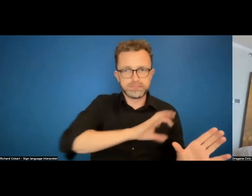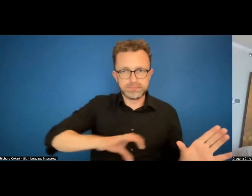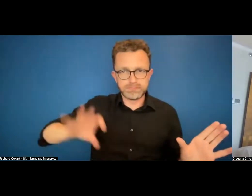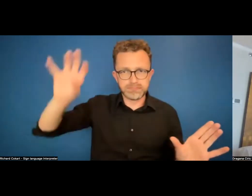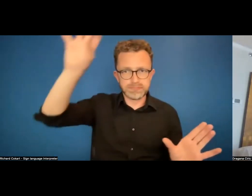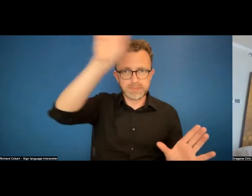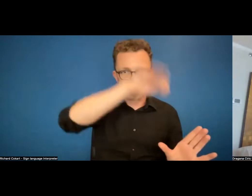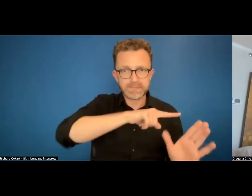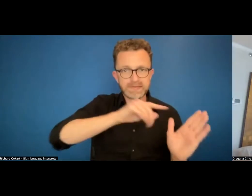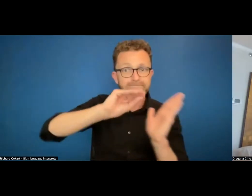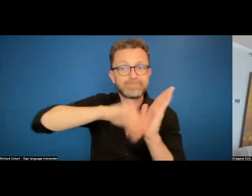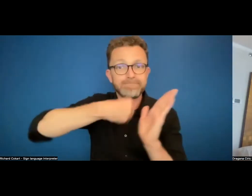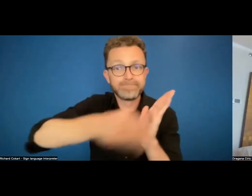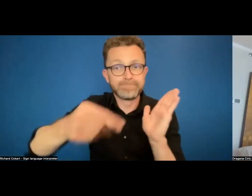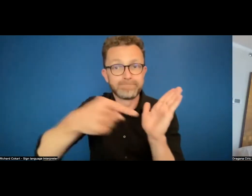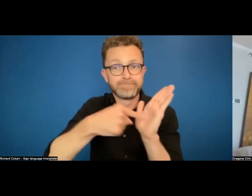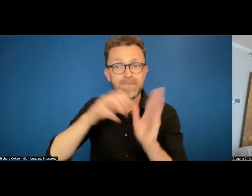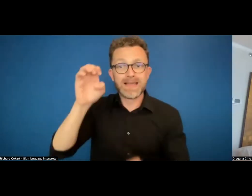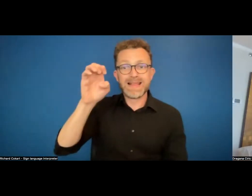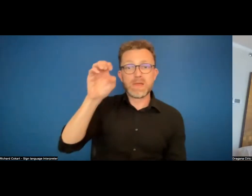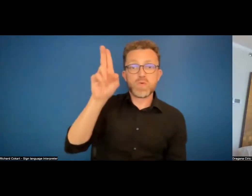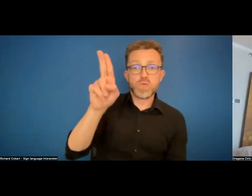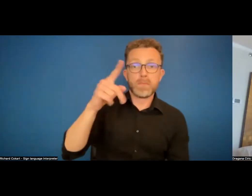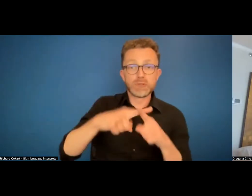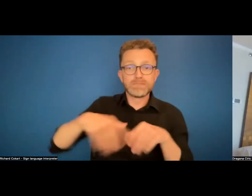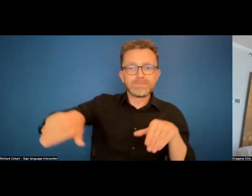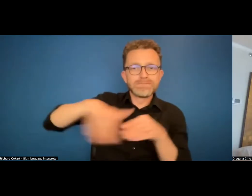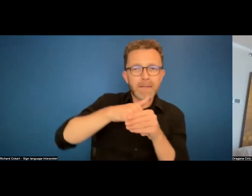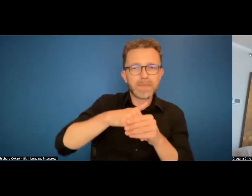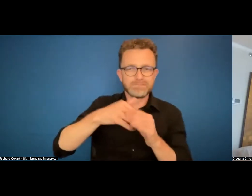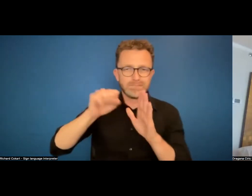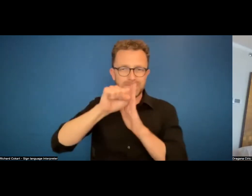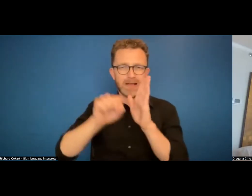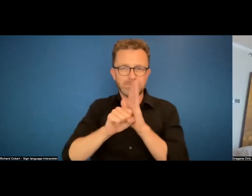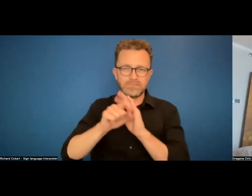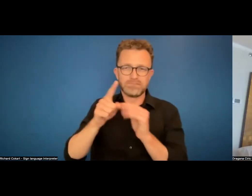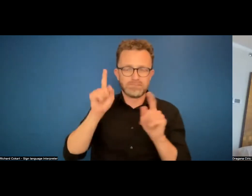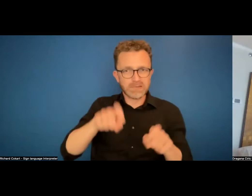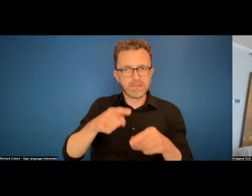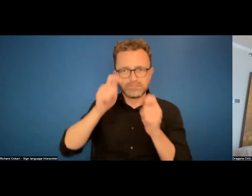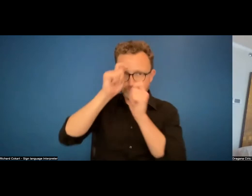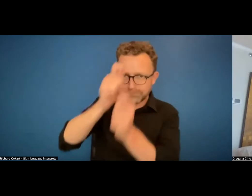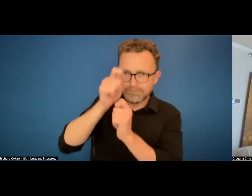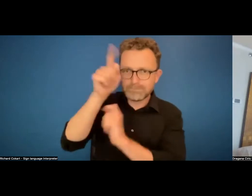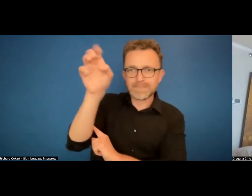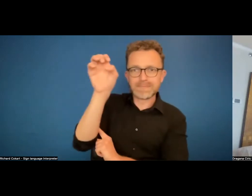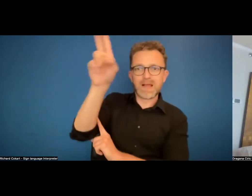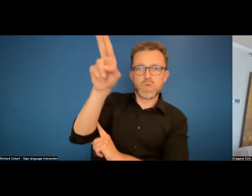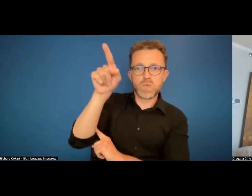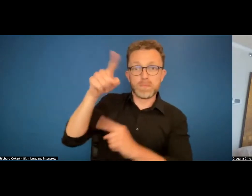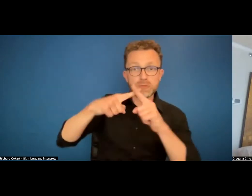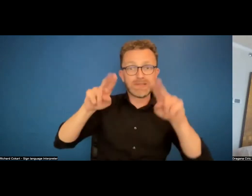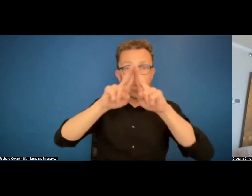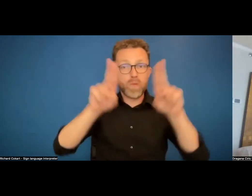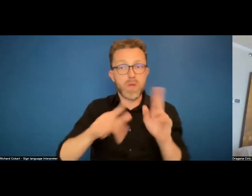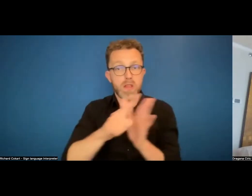drafted a memorandum of understanding, insisting on two problematic points besides some